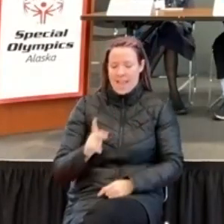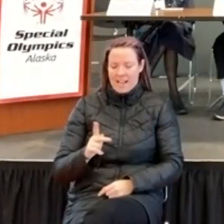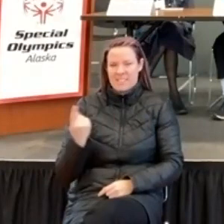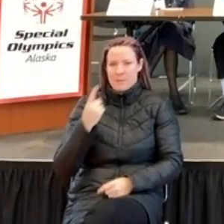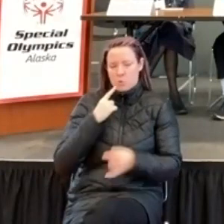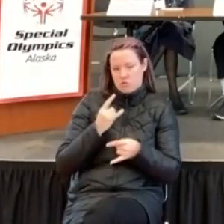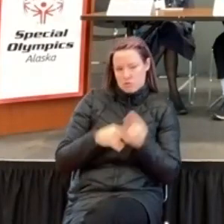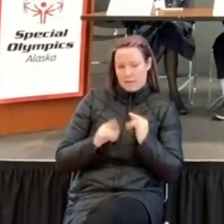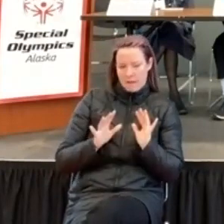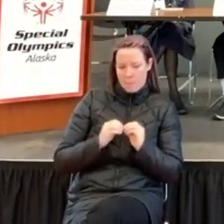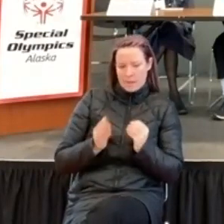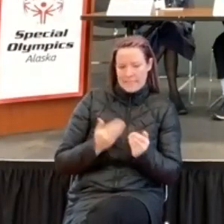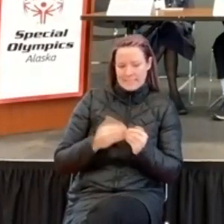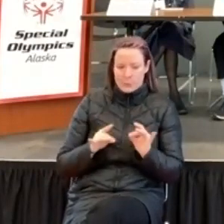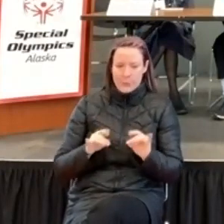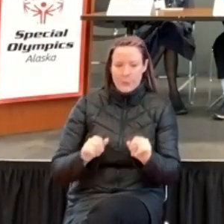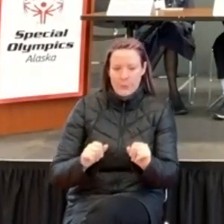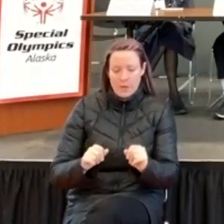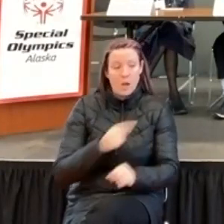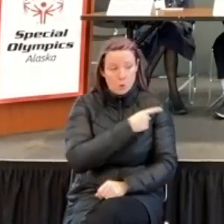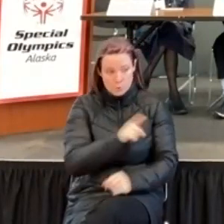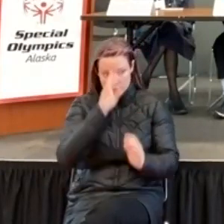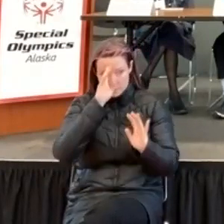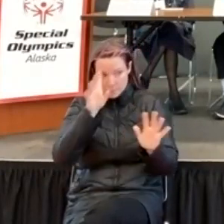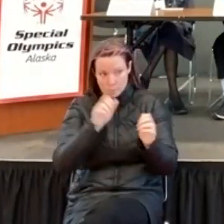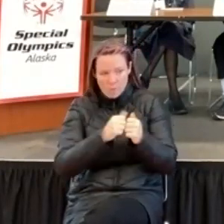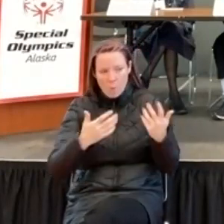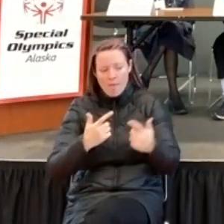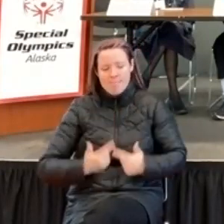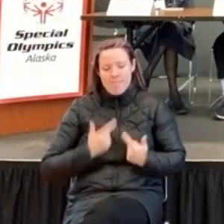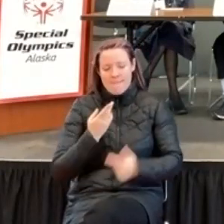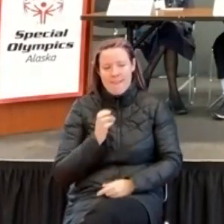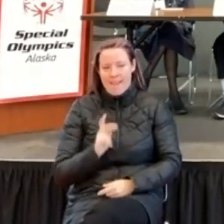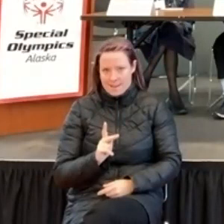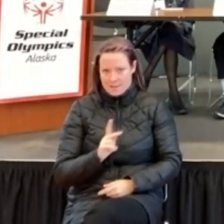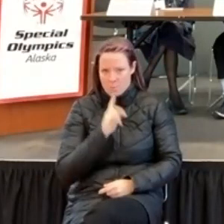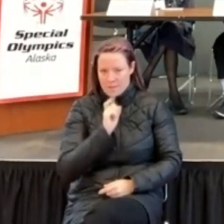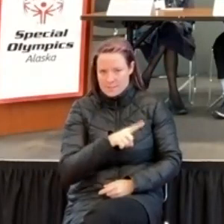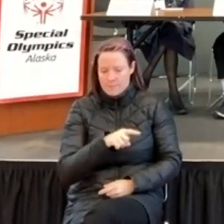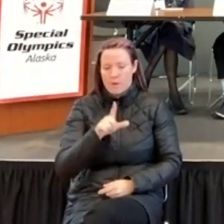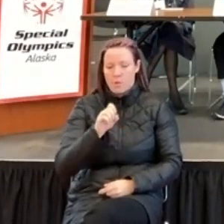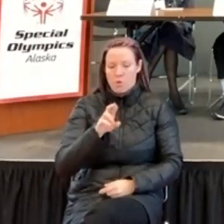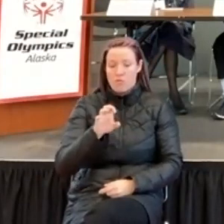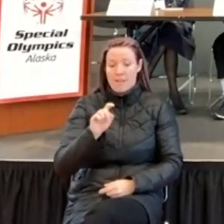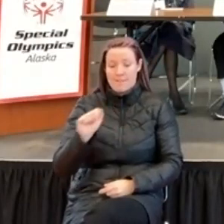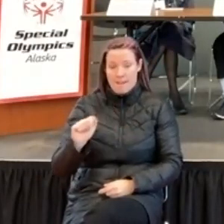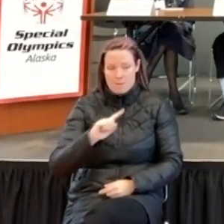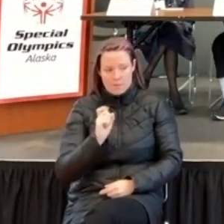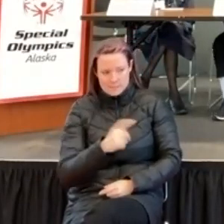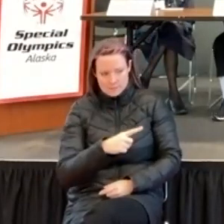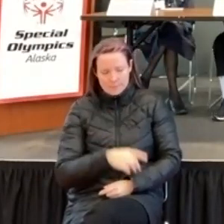come up with on your own that help you age well. Okay, so Loretta, we're going to start with